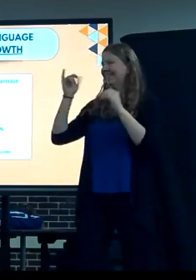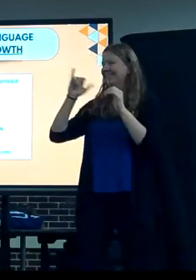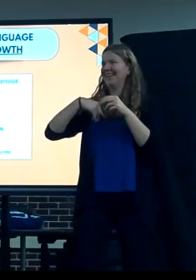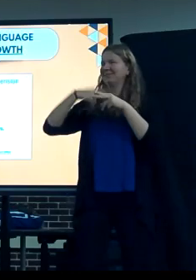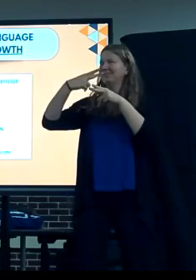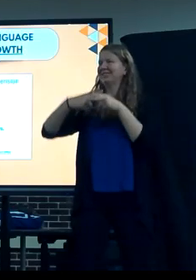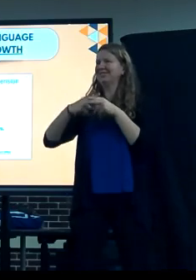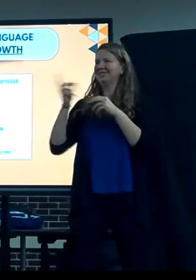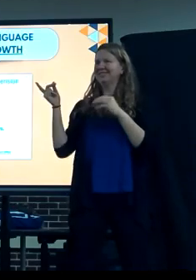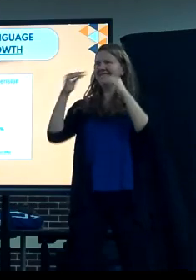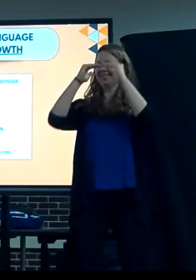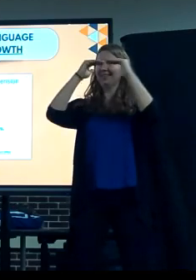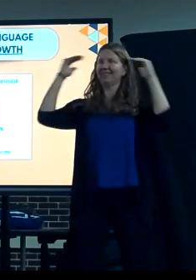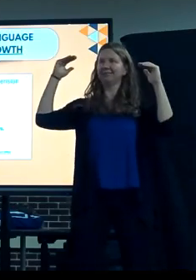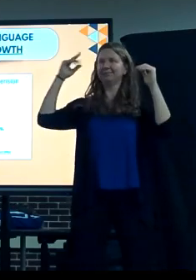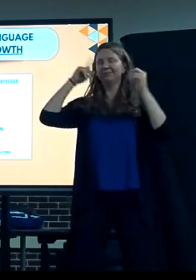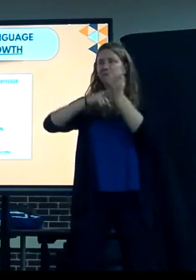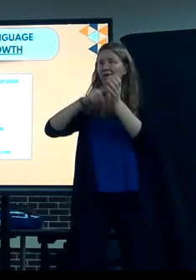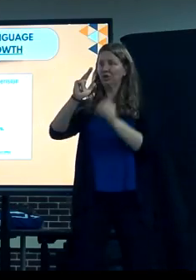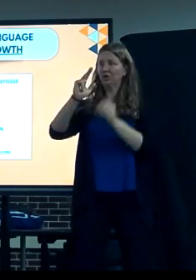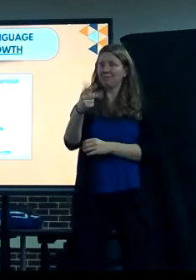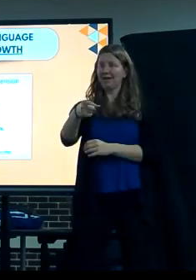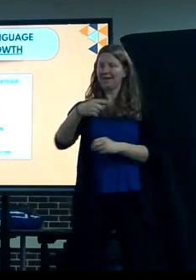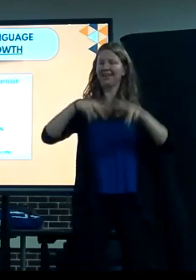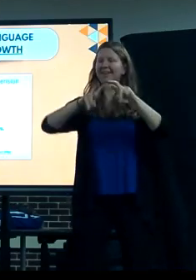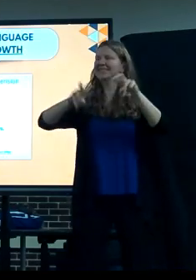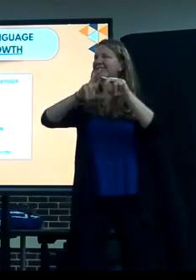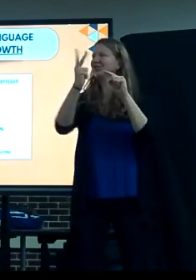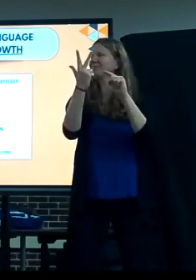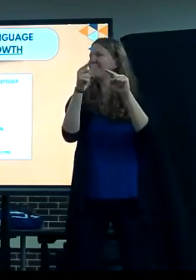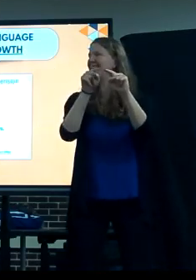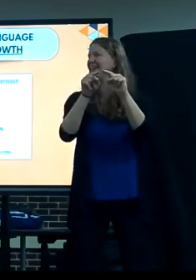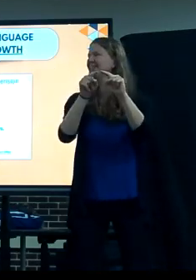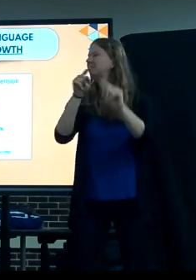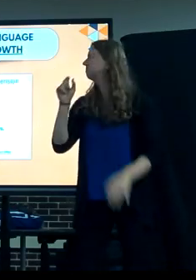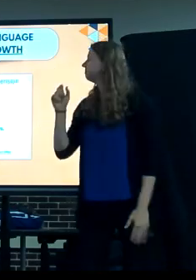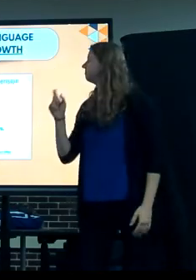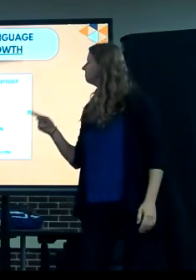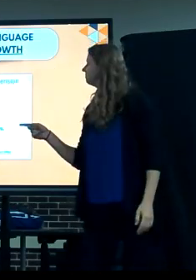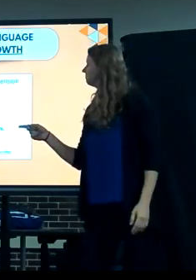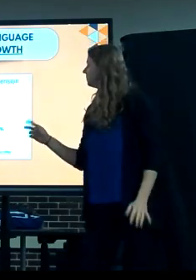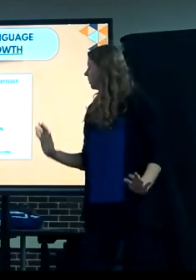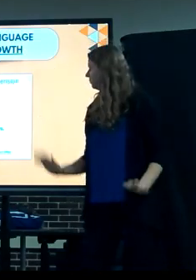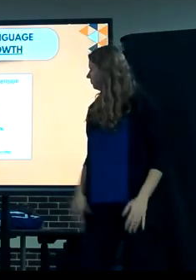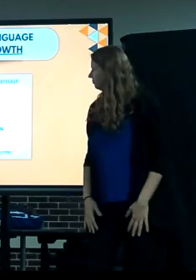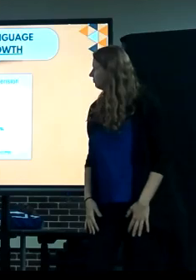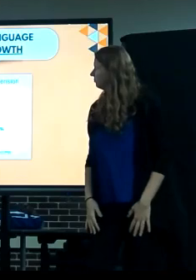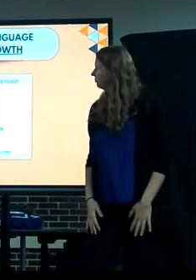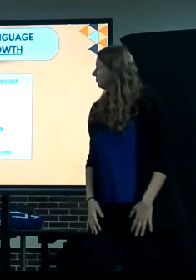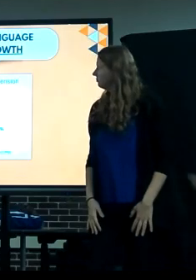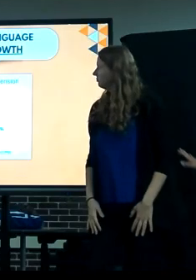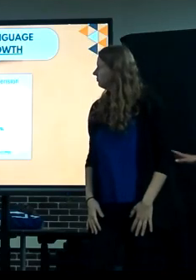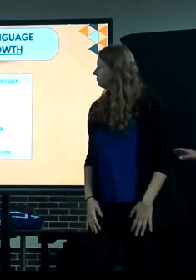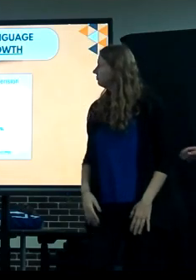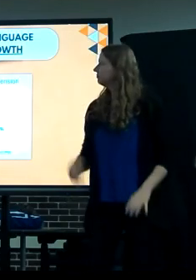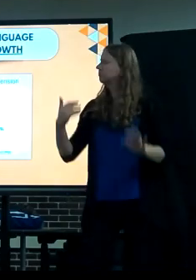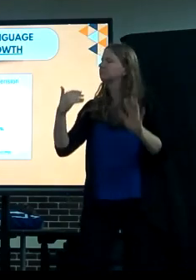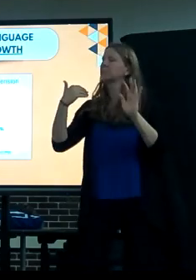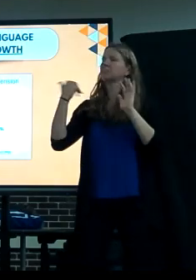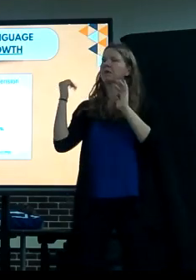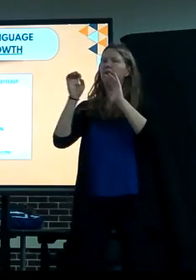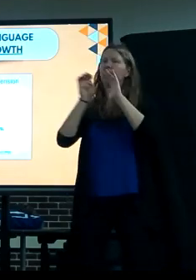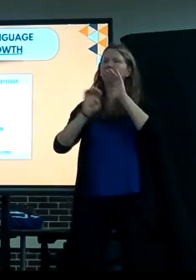growth. So as I mentioned, when we look at that third grade level, if a student comes in, they may not be